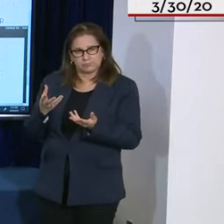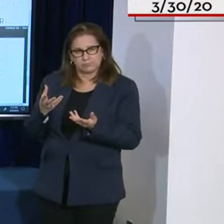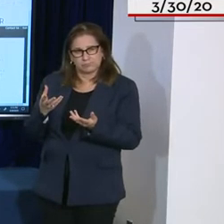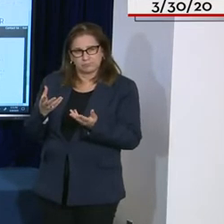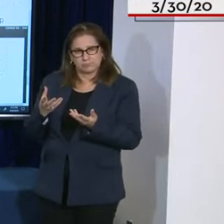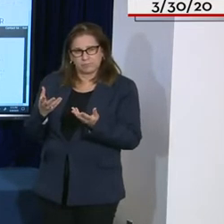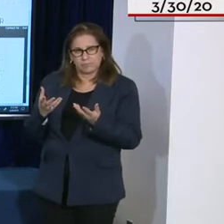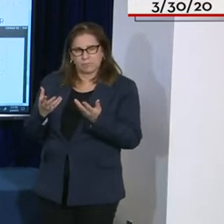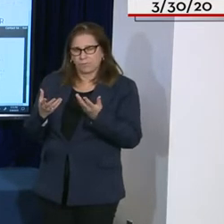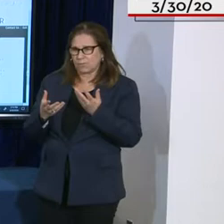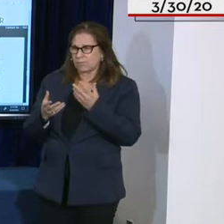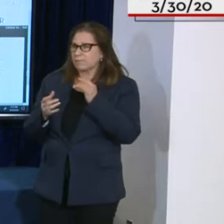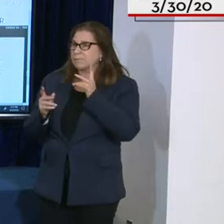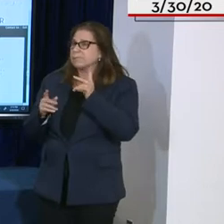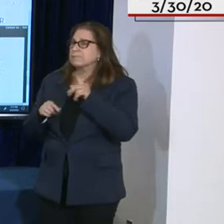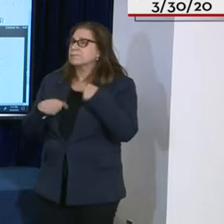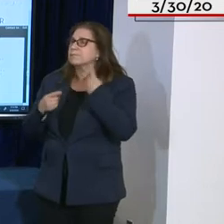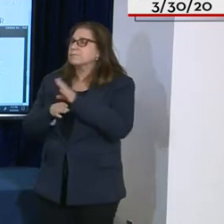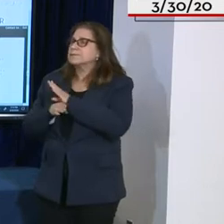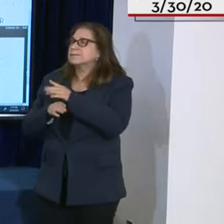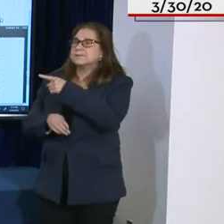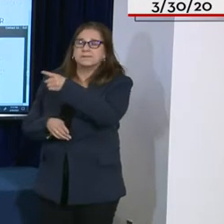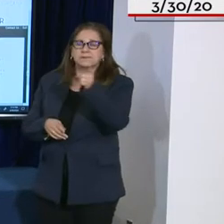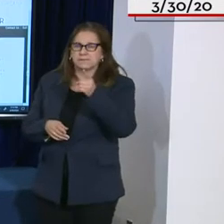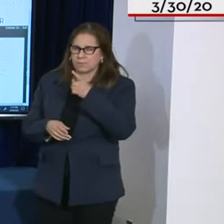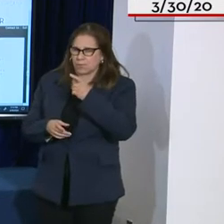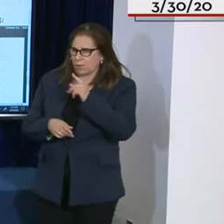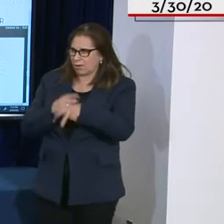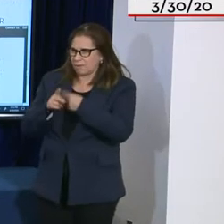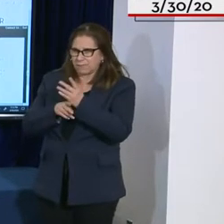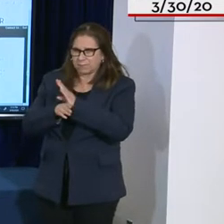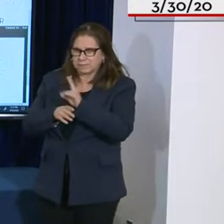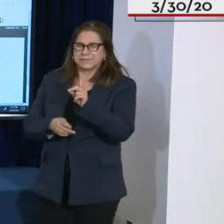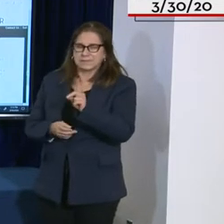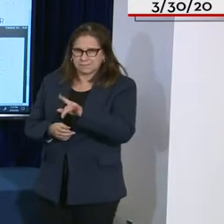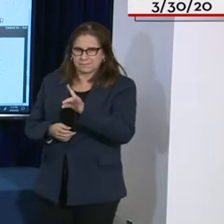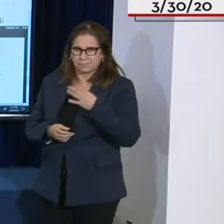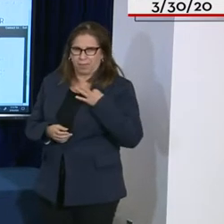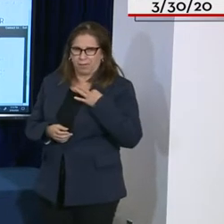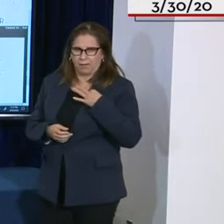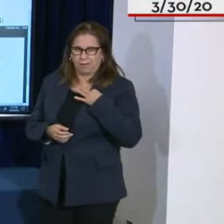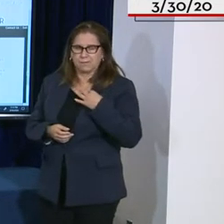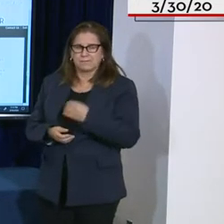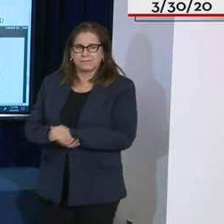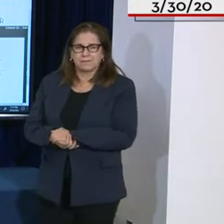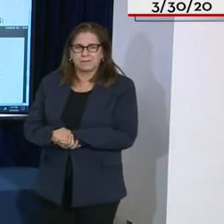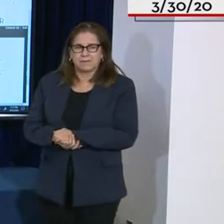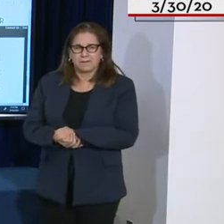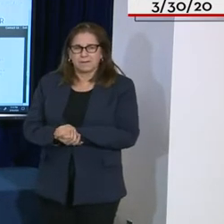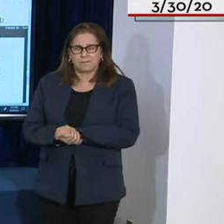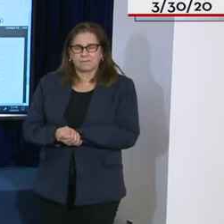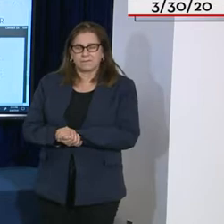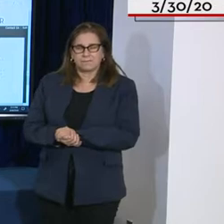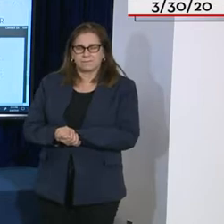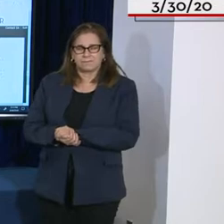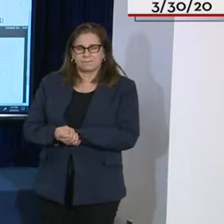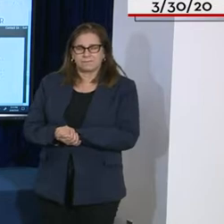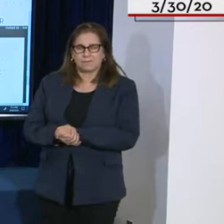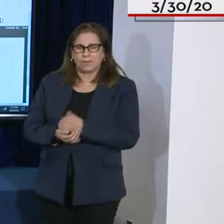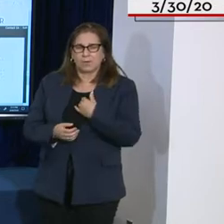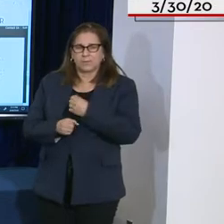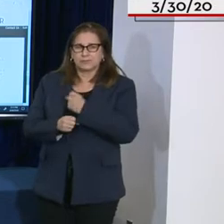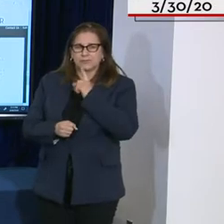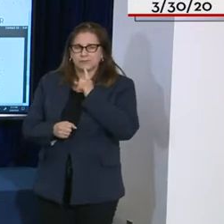applying? Specifically, we just want to make sure that for businesses, truly like with very, very small businesses